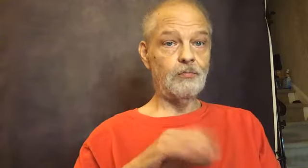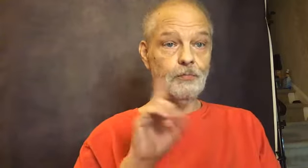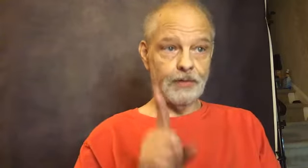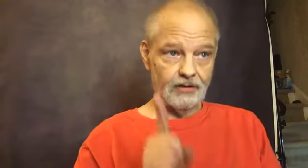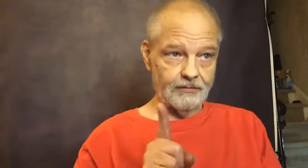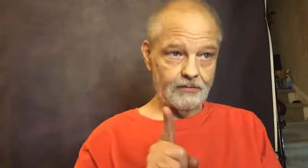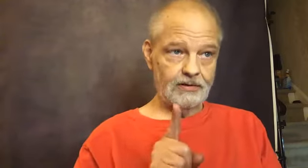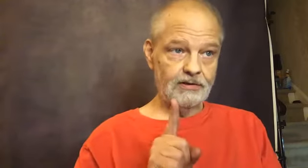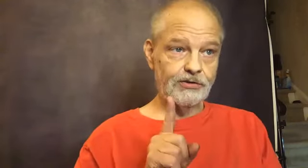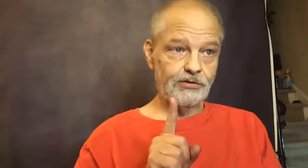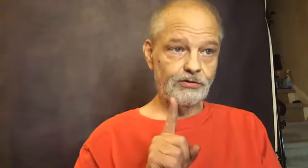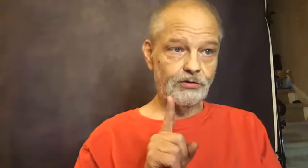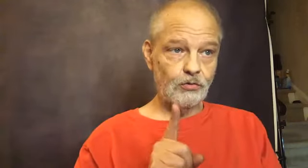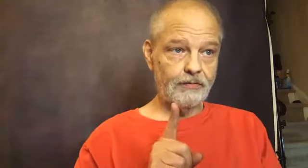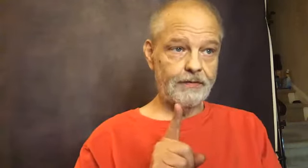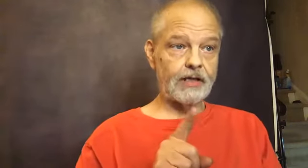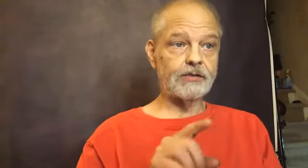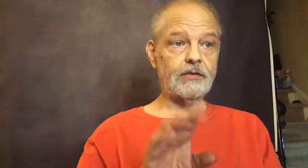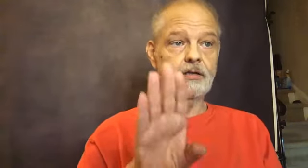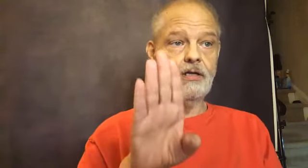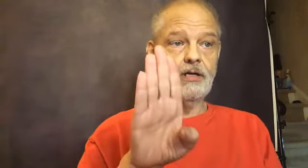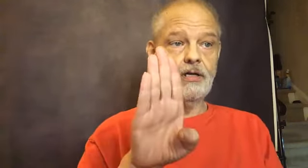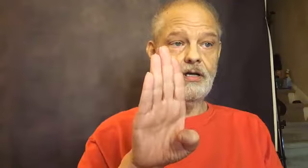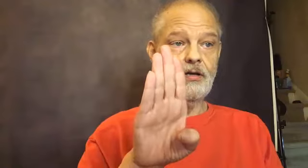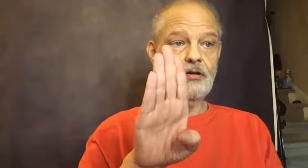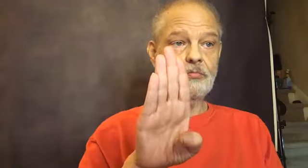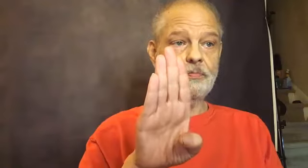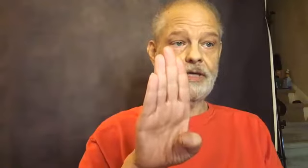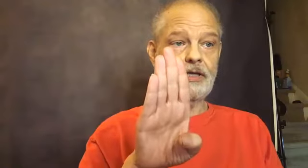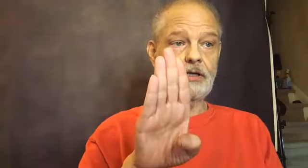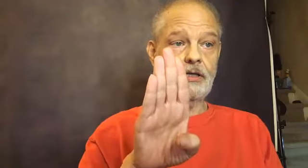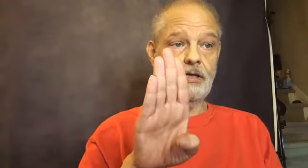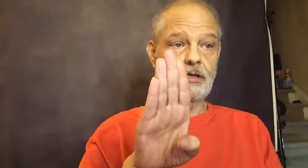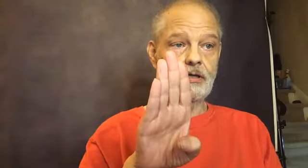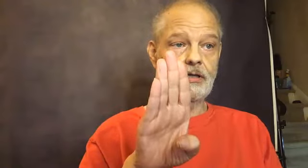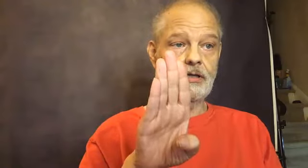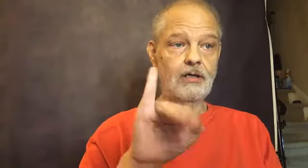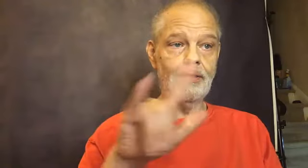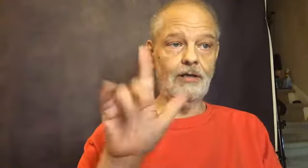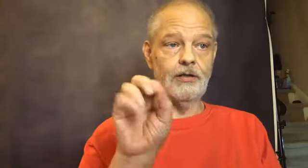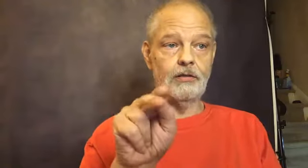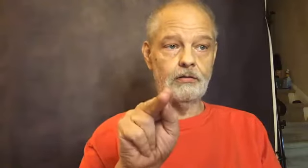but sort of fast. B,